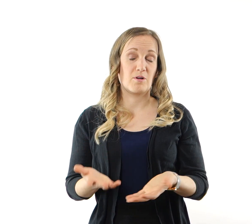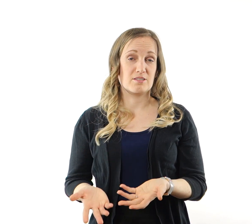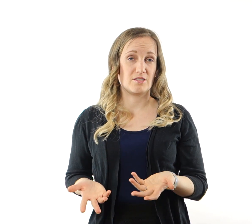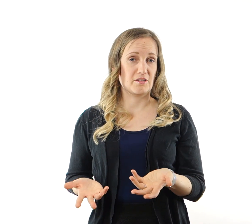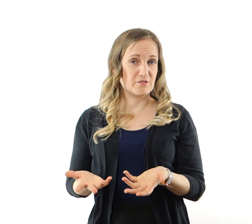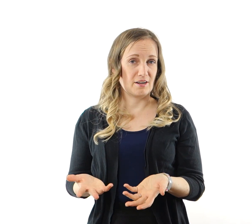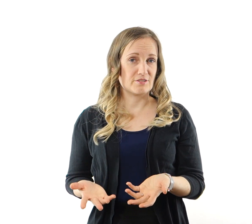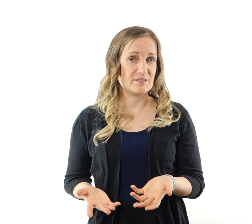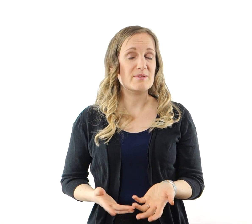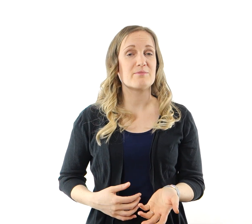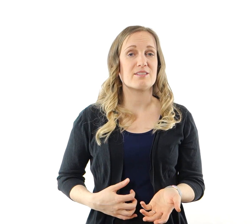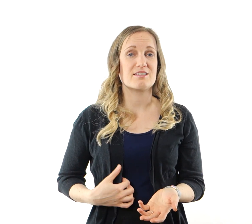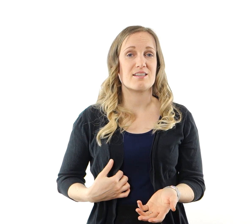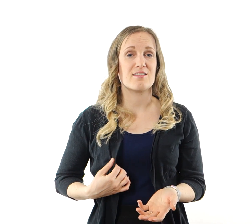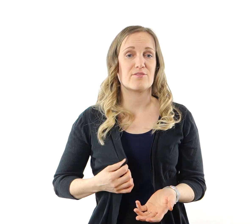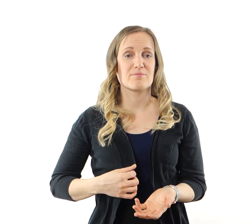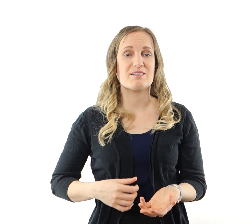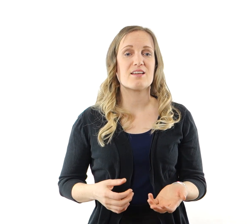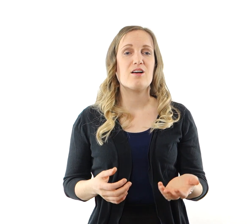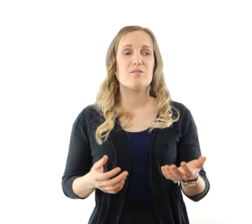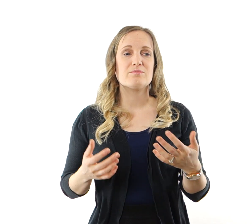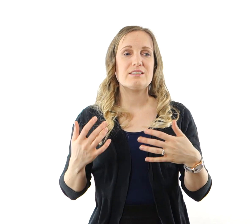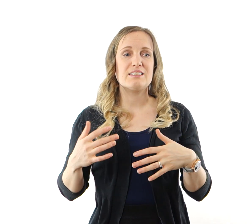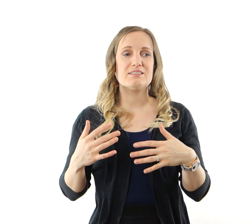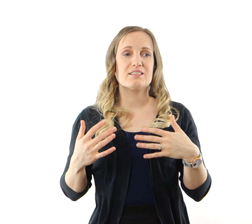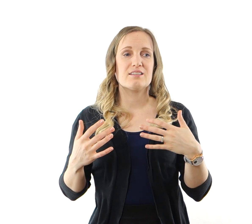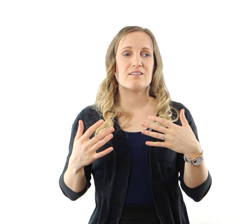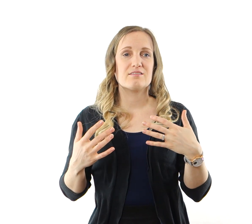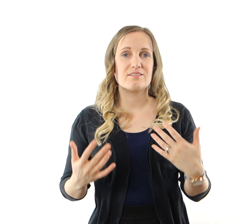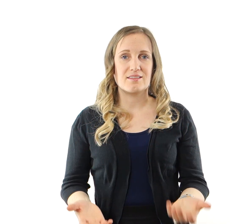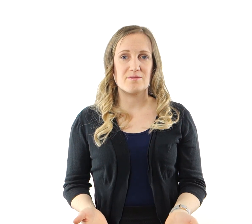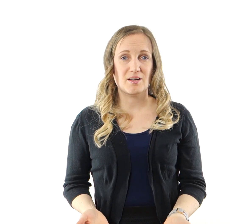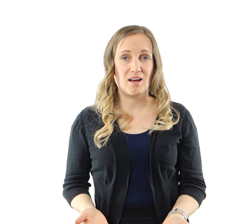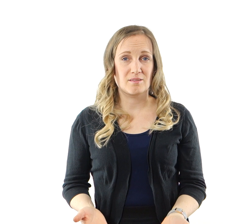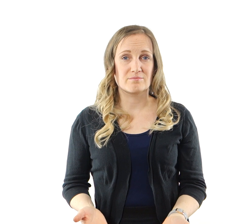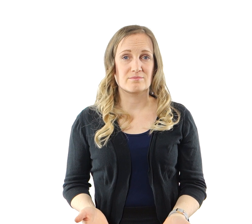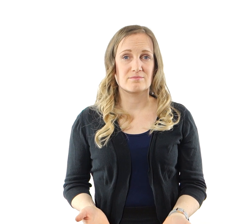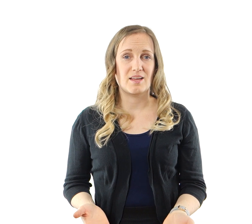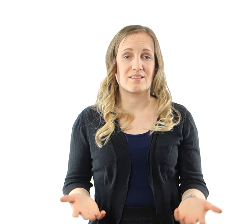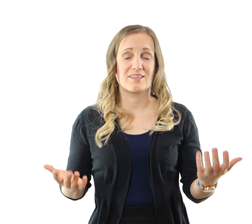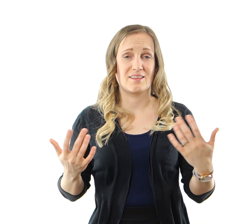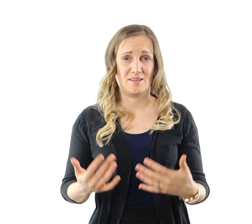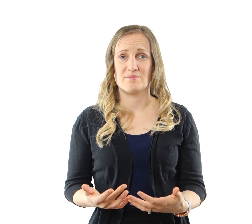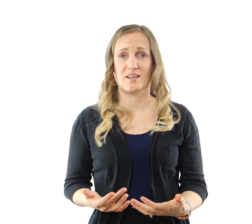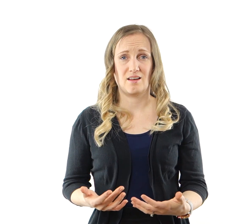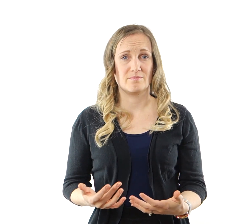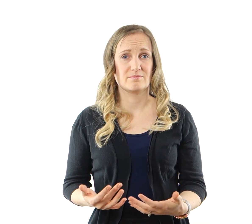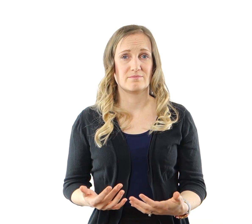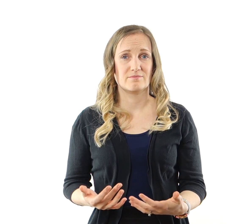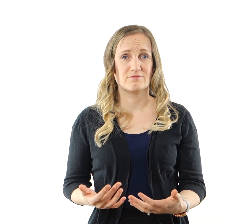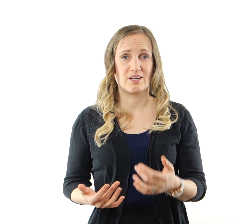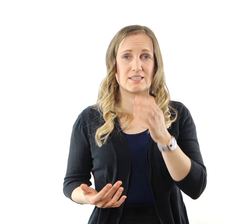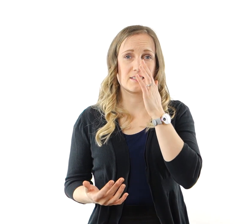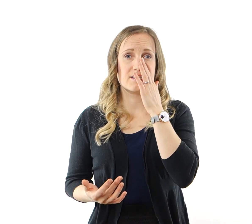does the author actually mean when they say suffer? It means please let them come and get them to come, right?